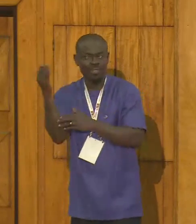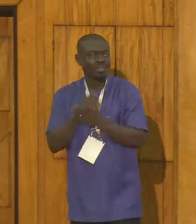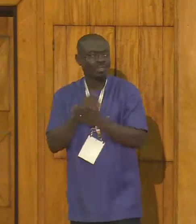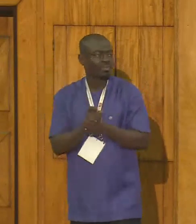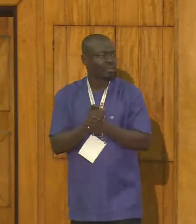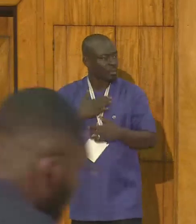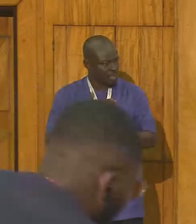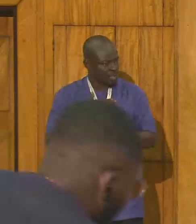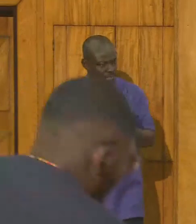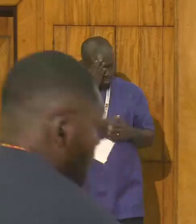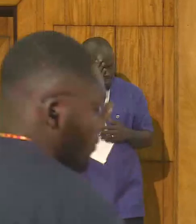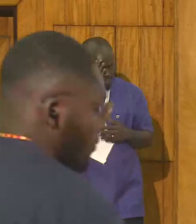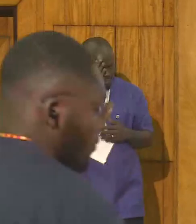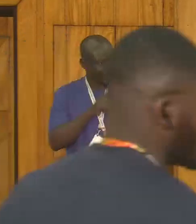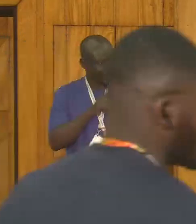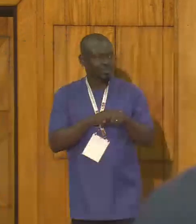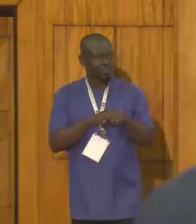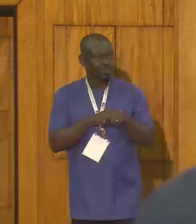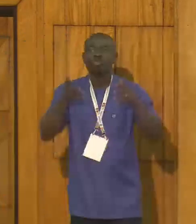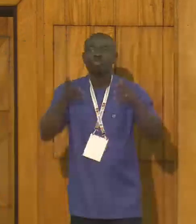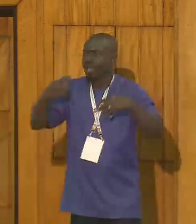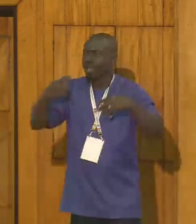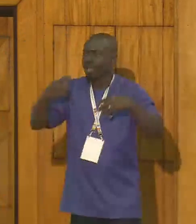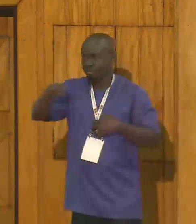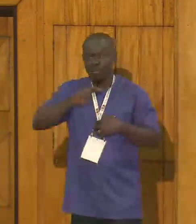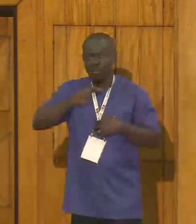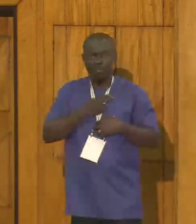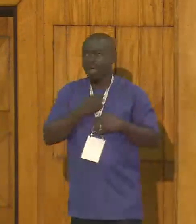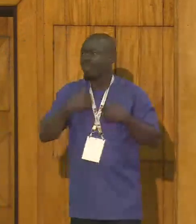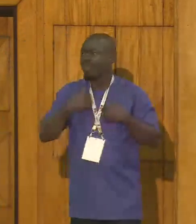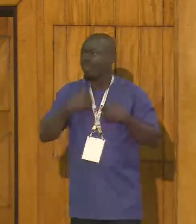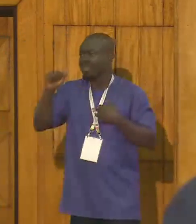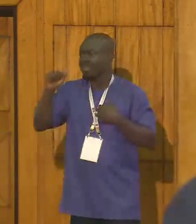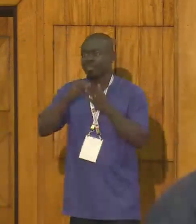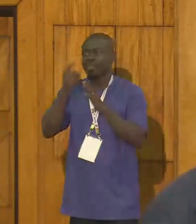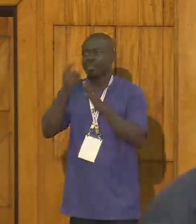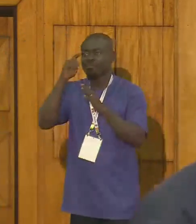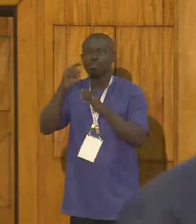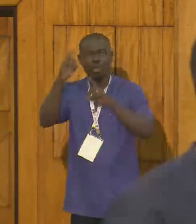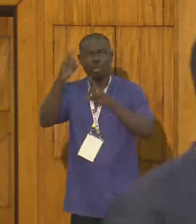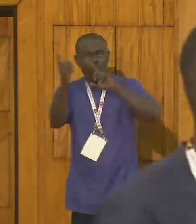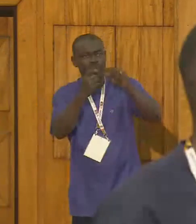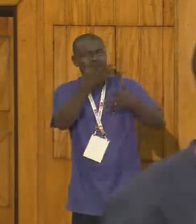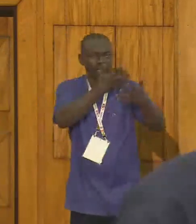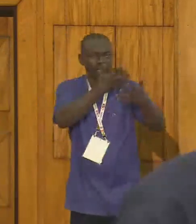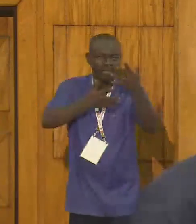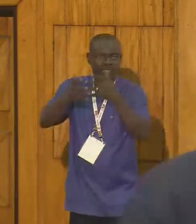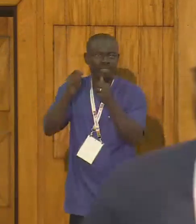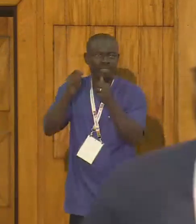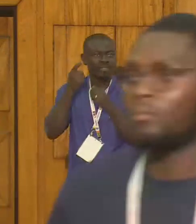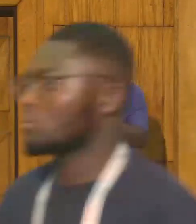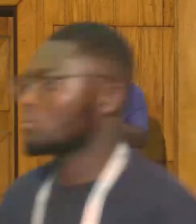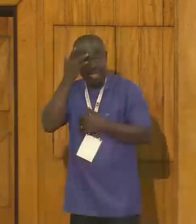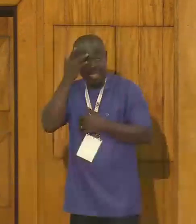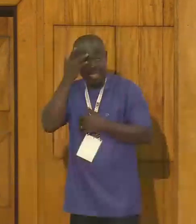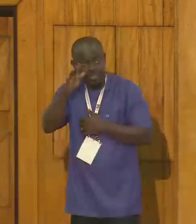So please stick to time to allow us to give about 10 minutes for questions and exchange with the experts in the audience,